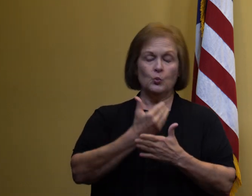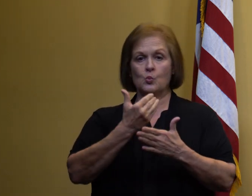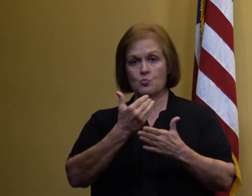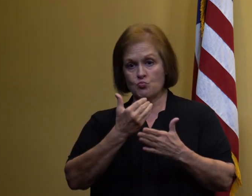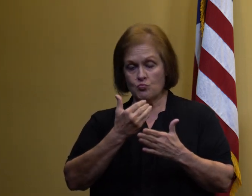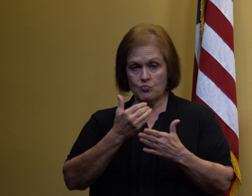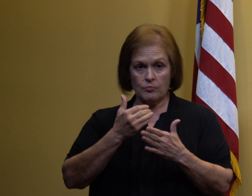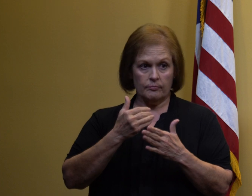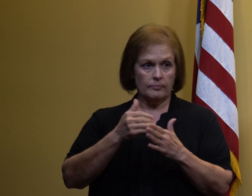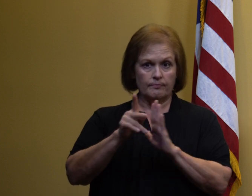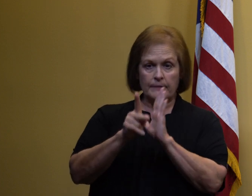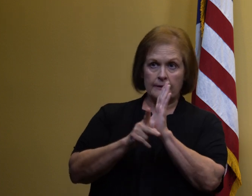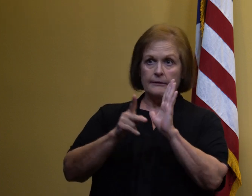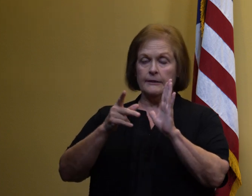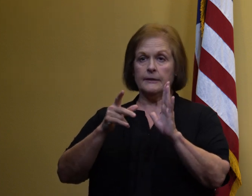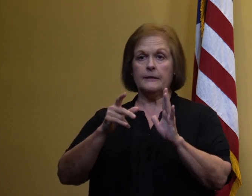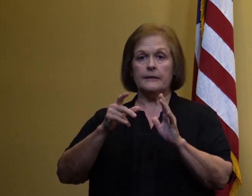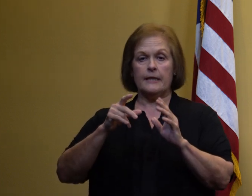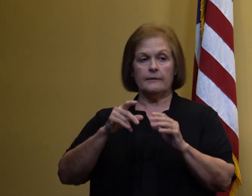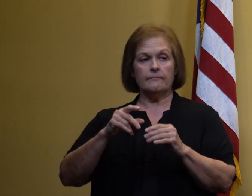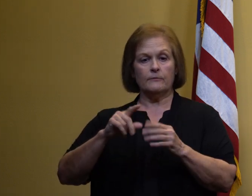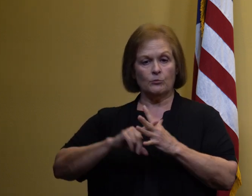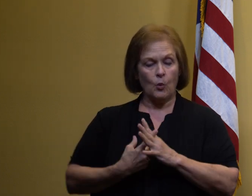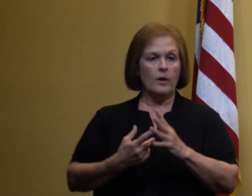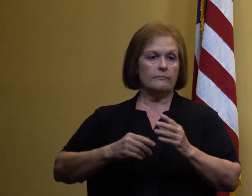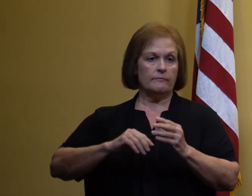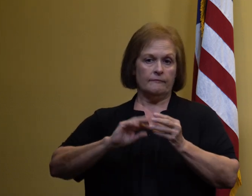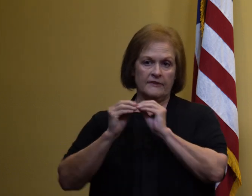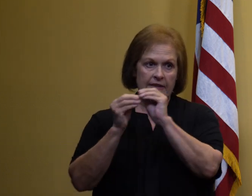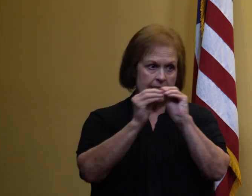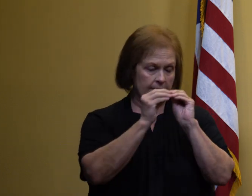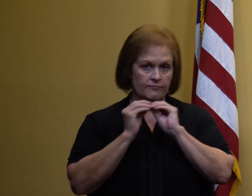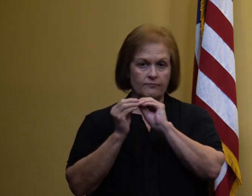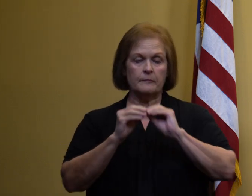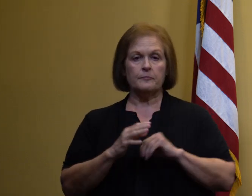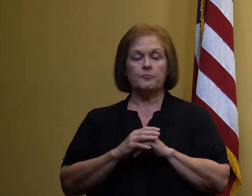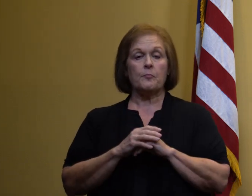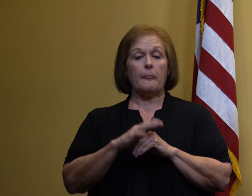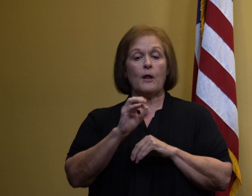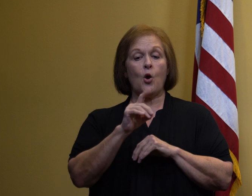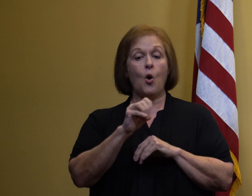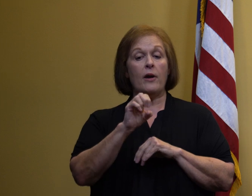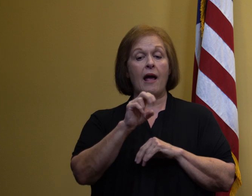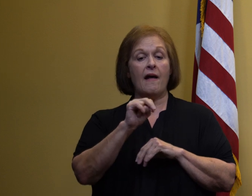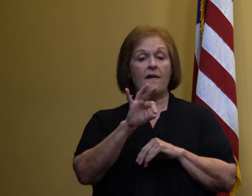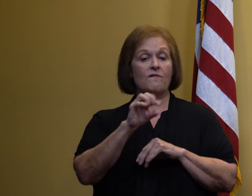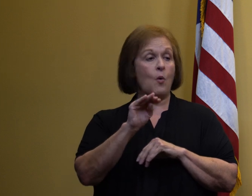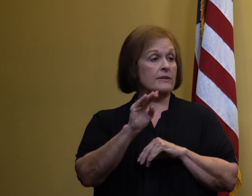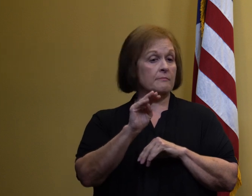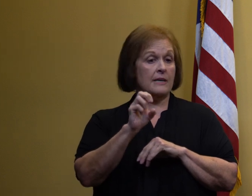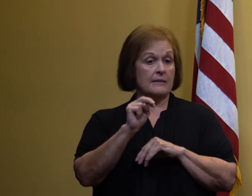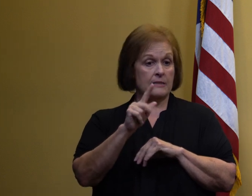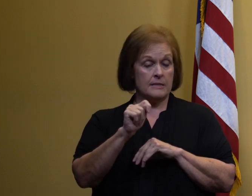as the exterior to the exterior of the building. And code enforcement has inspected and approved